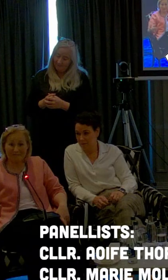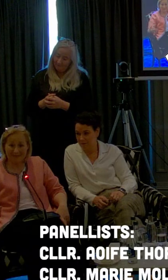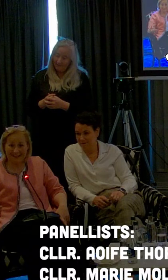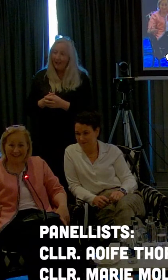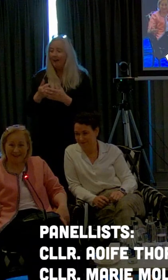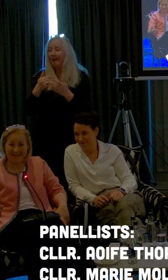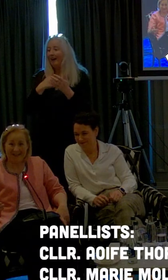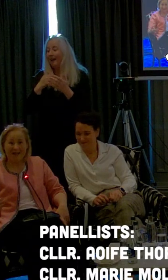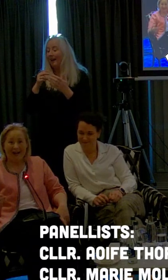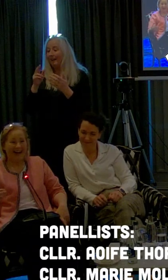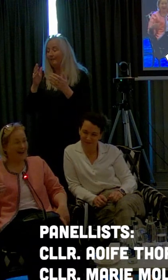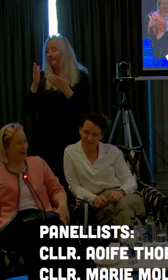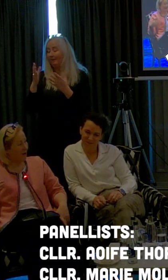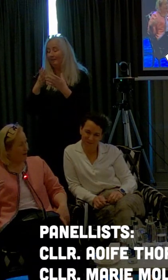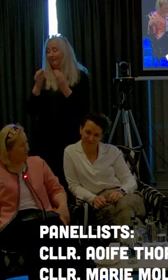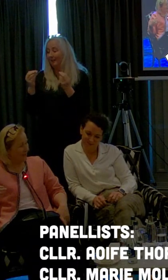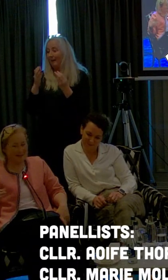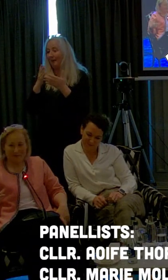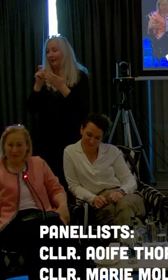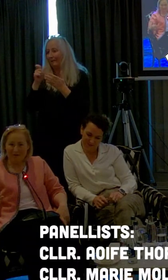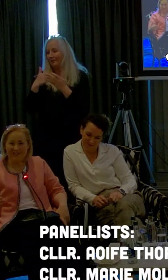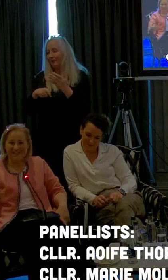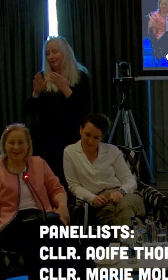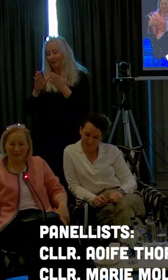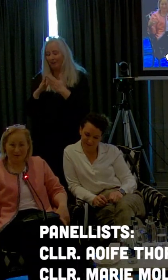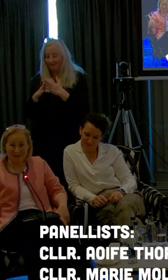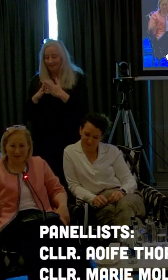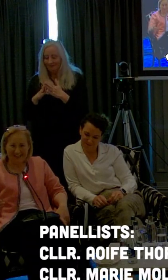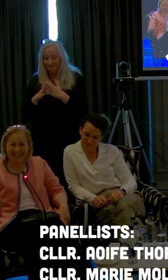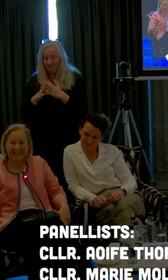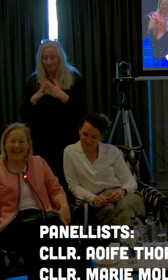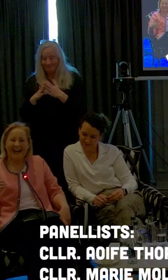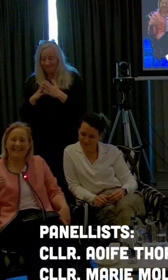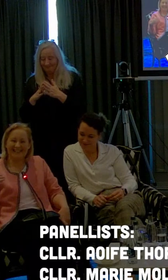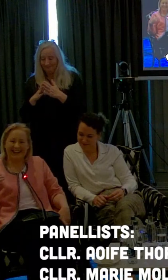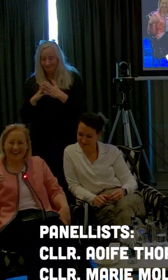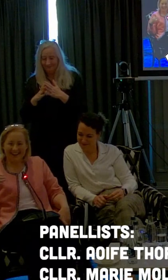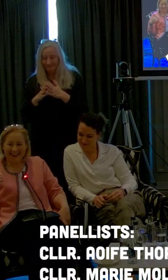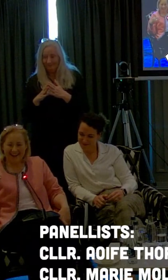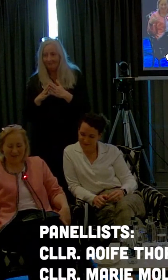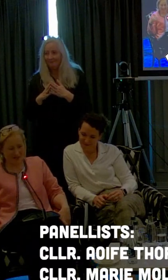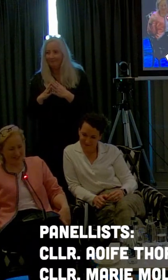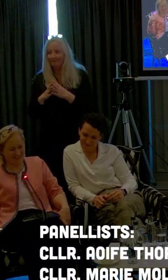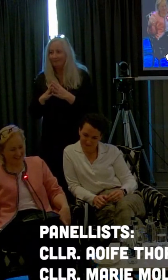pupils. I'm feeling a little bit older because they now have children, and